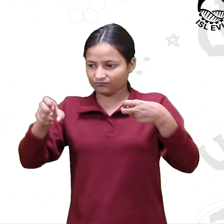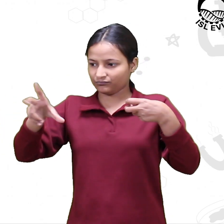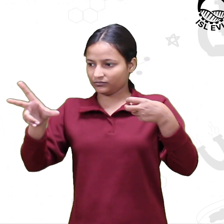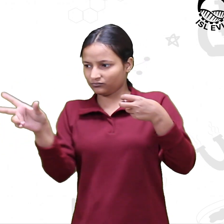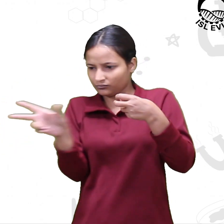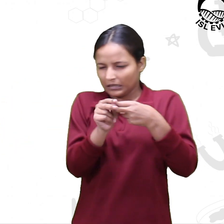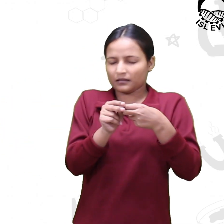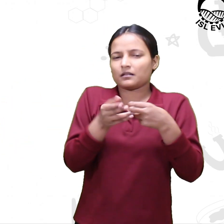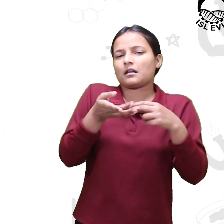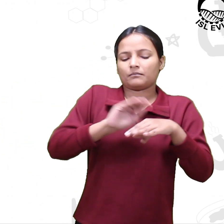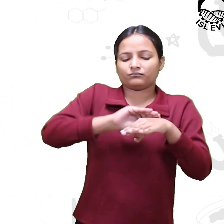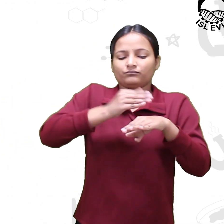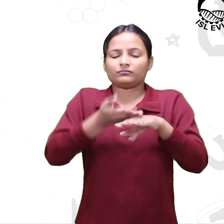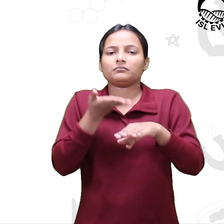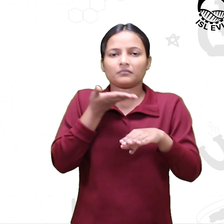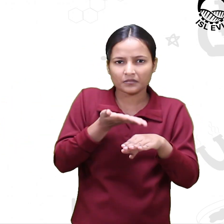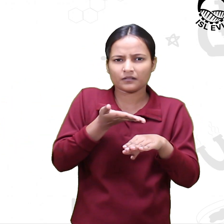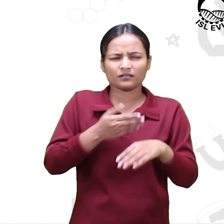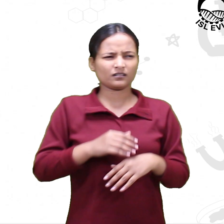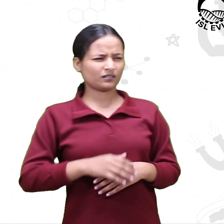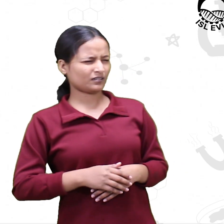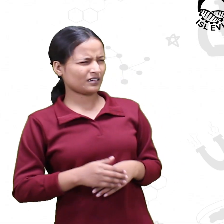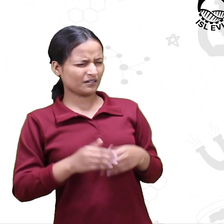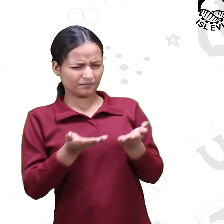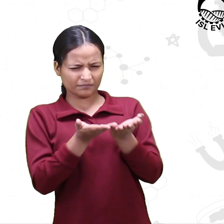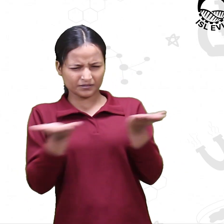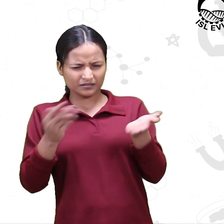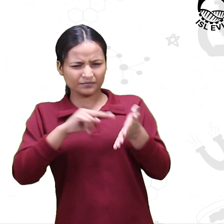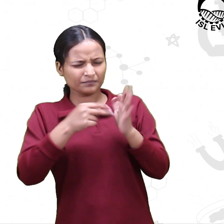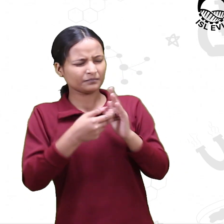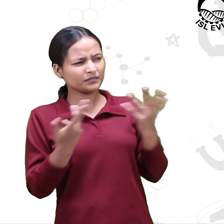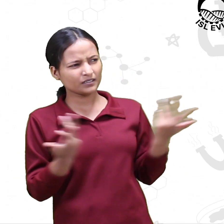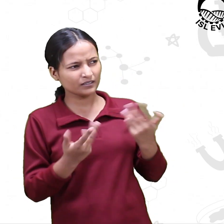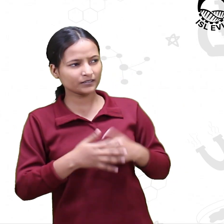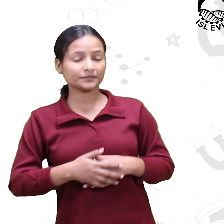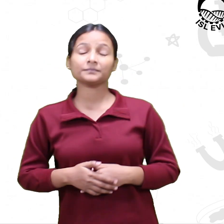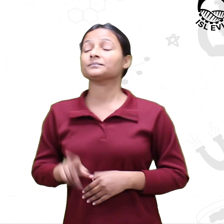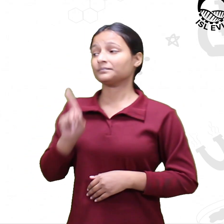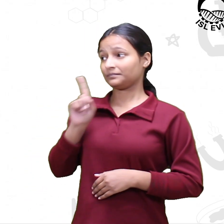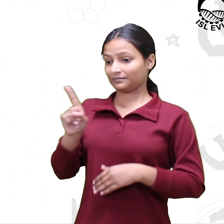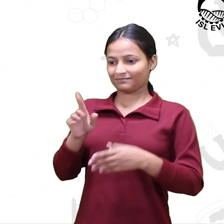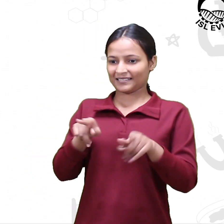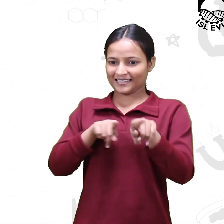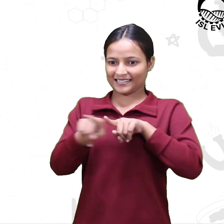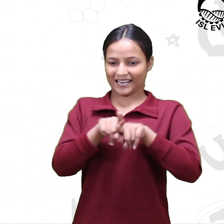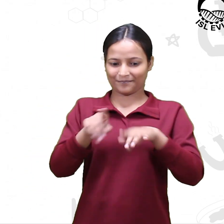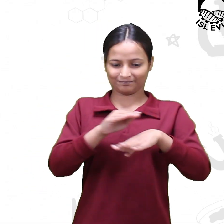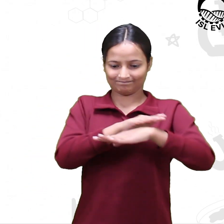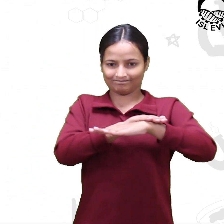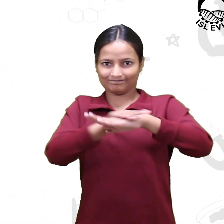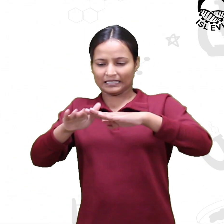does that mean? So, cells usually stay in a flat, stretched out shape like a rubber band.